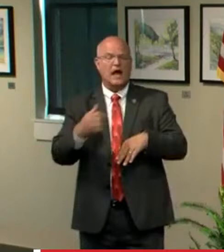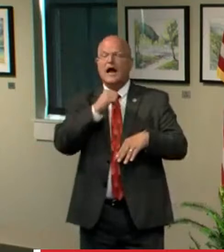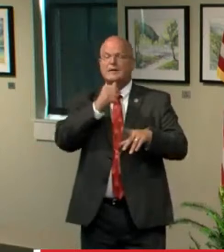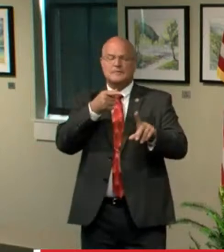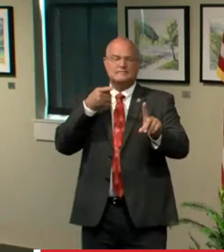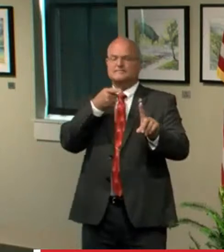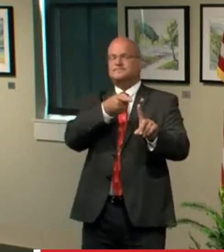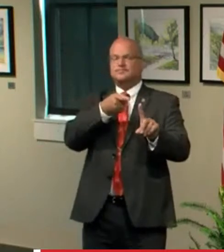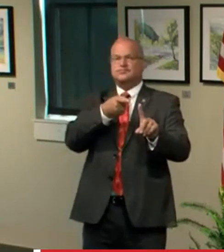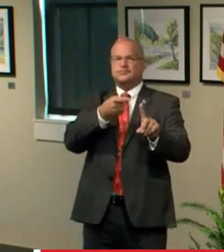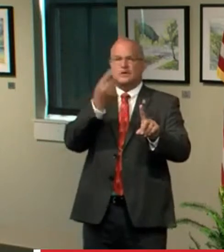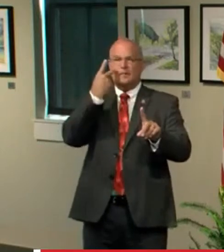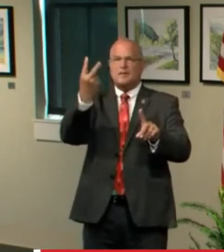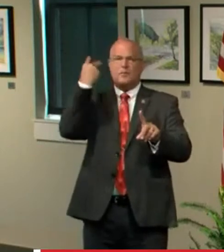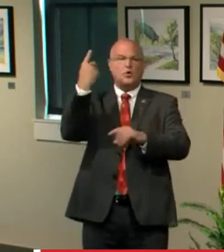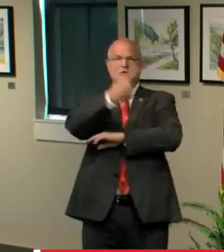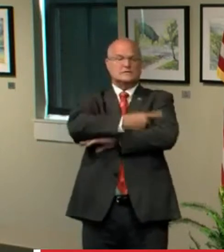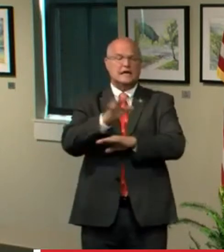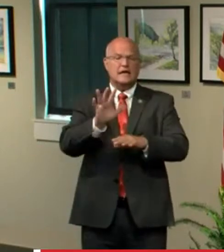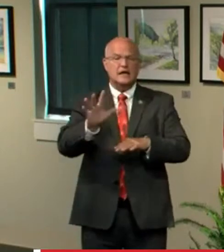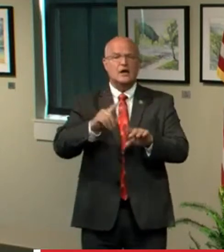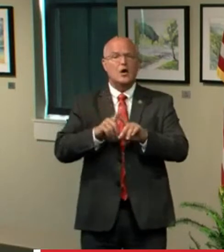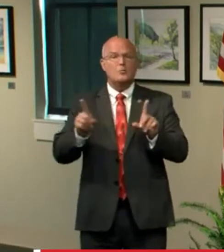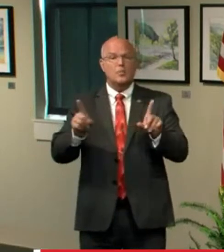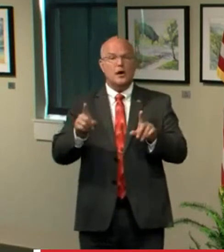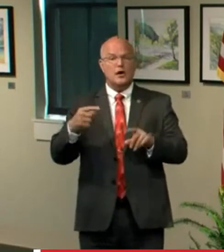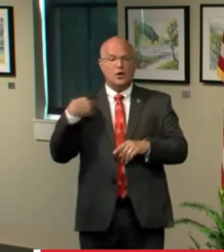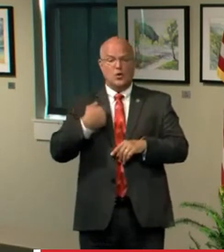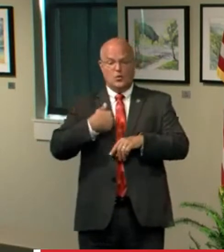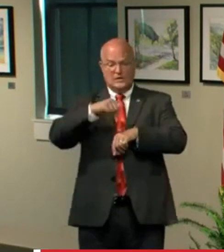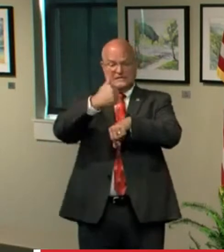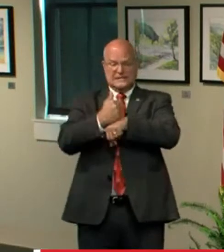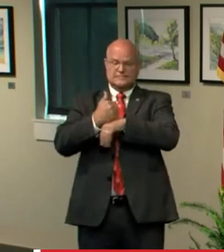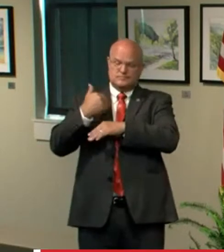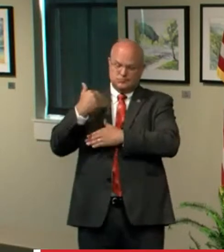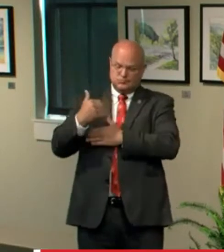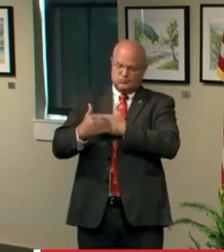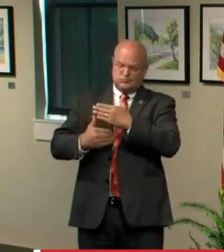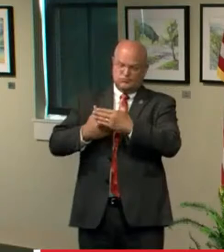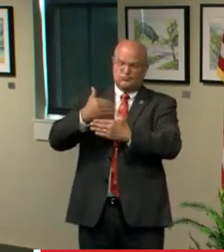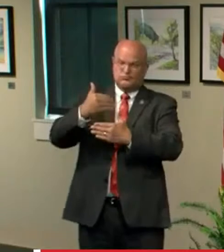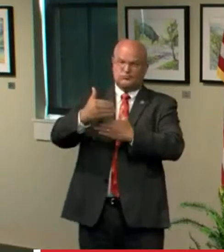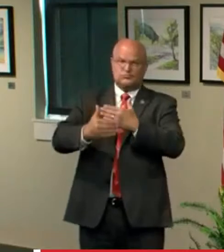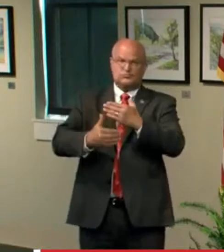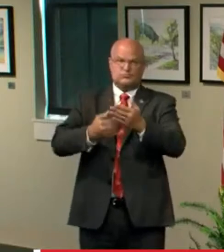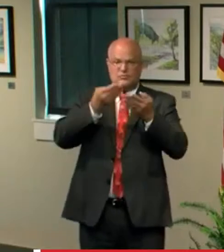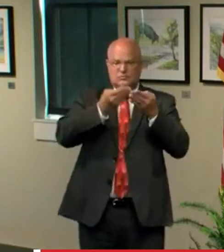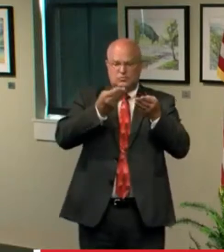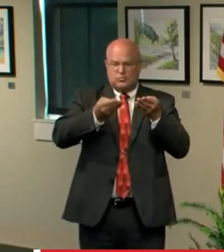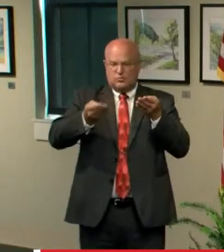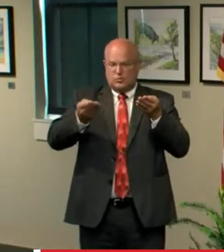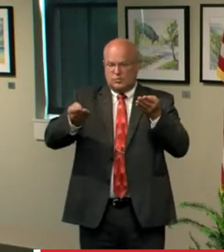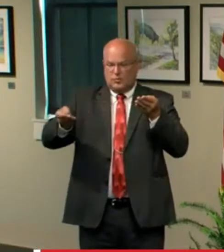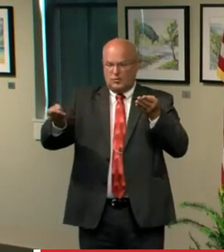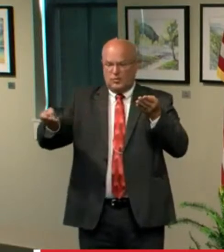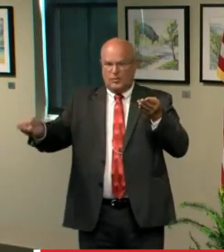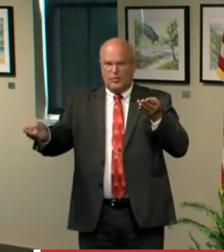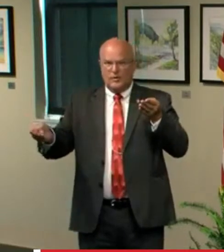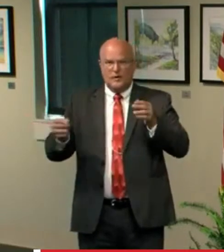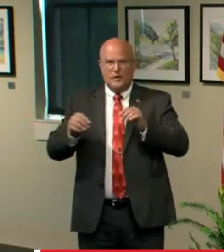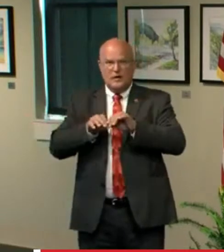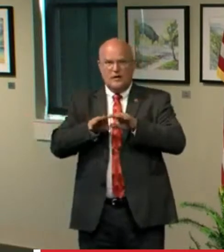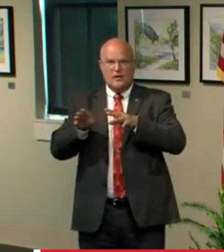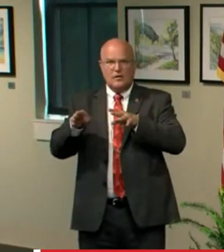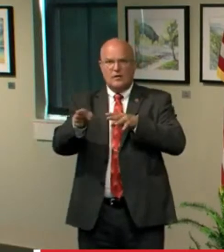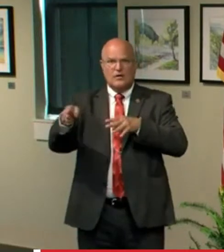pinning that on Memorial Day, but you know, we set into motion chains of transmission, and we don't know where it's